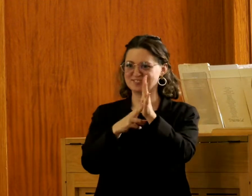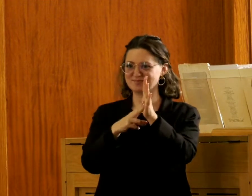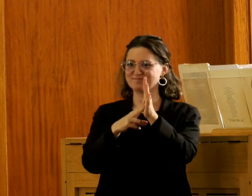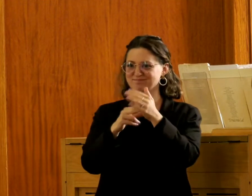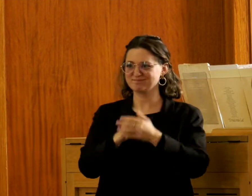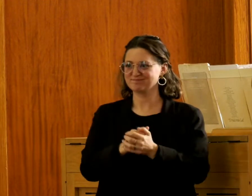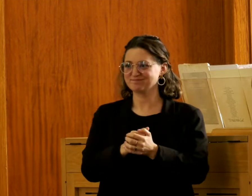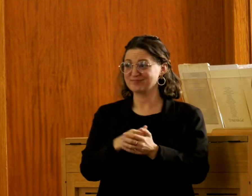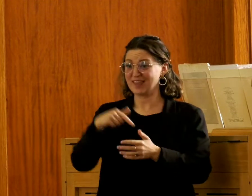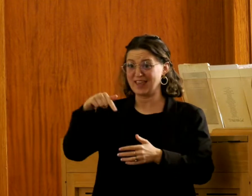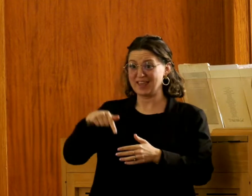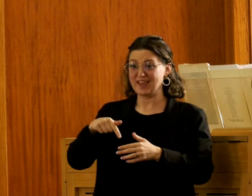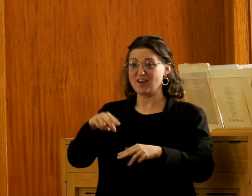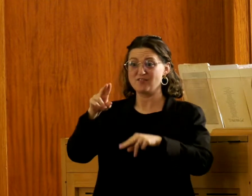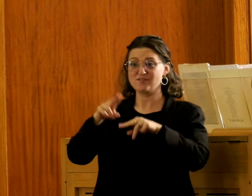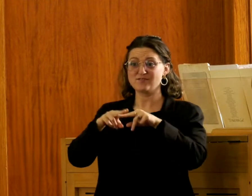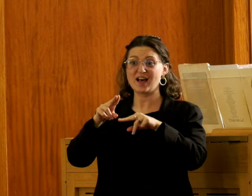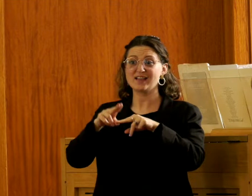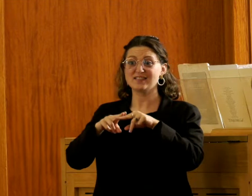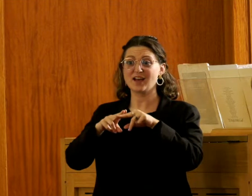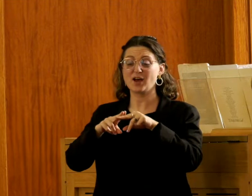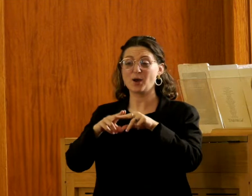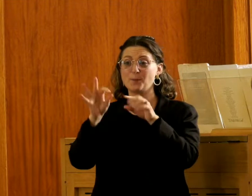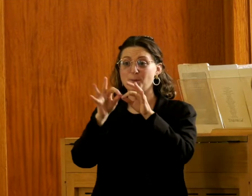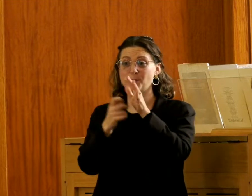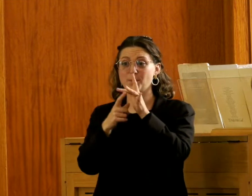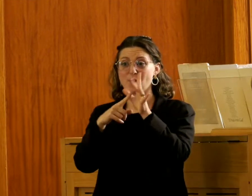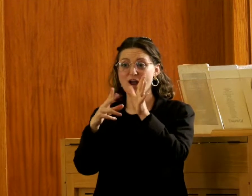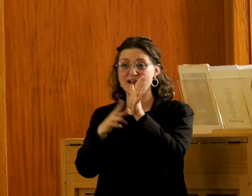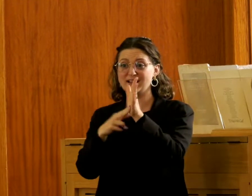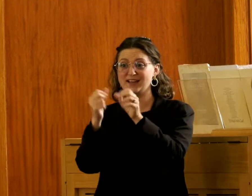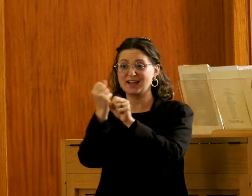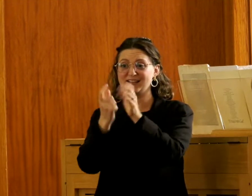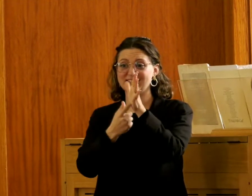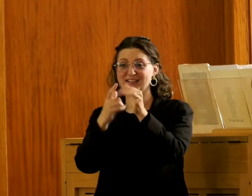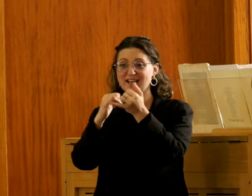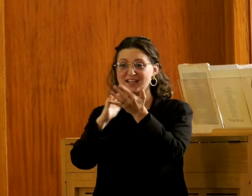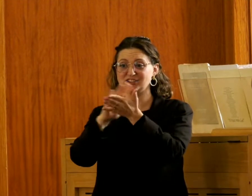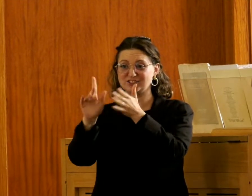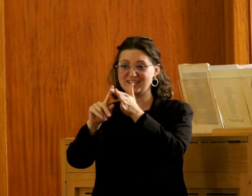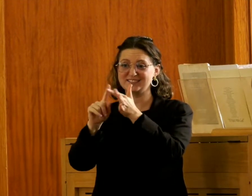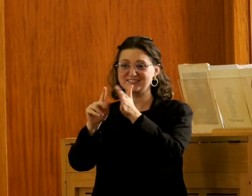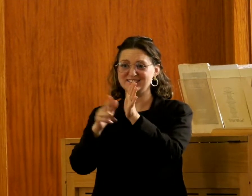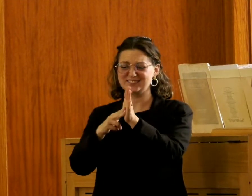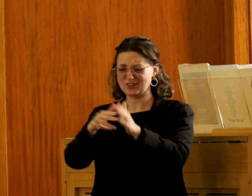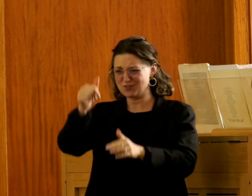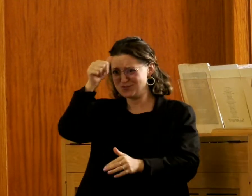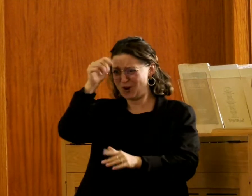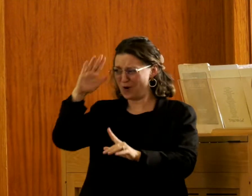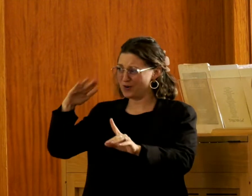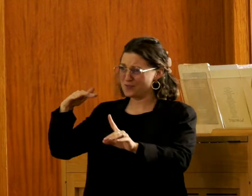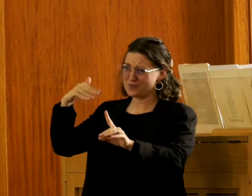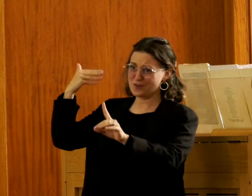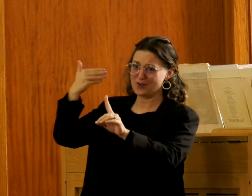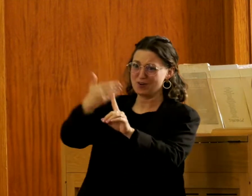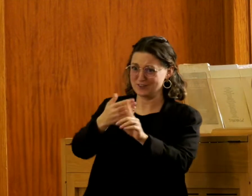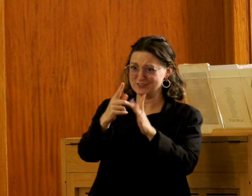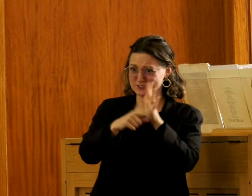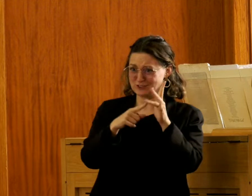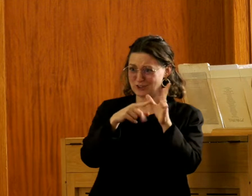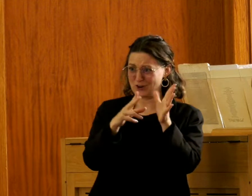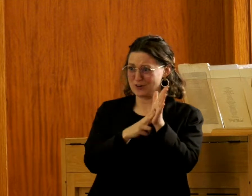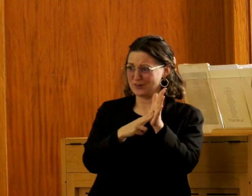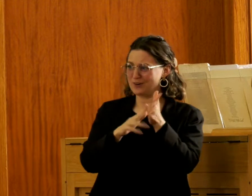today is Father Brian Lachine, who is a lifelong friend of Joan's, and it's our privilege today